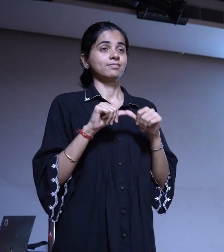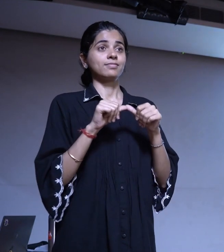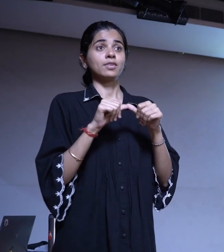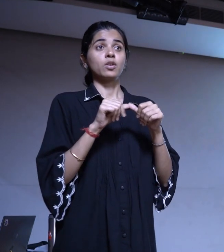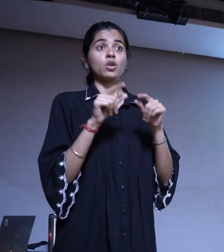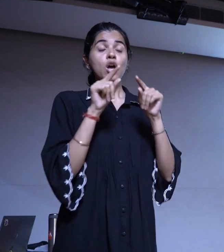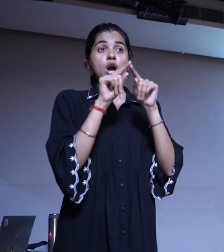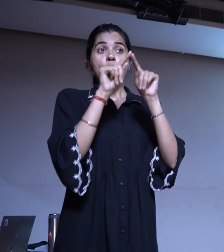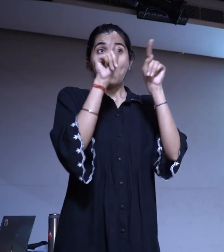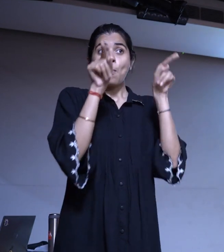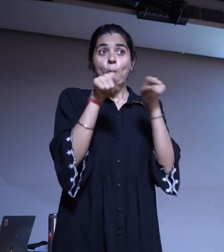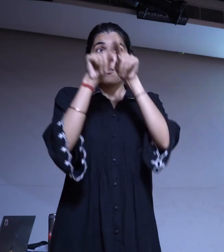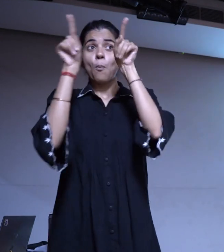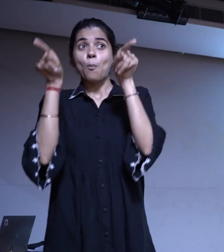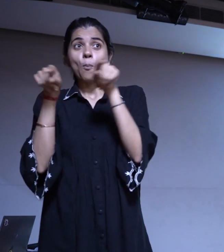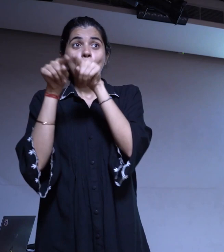which box has more